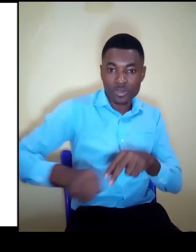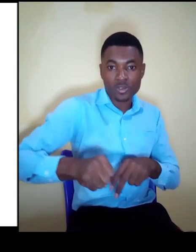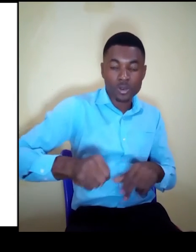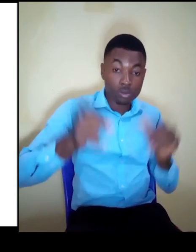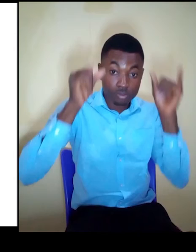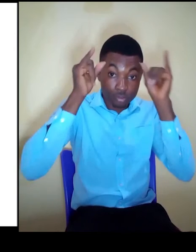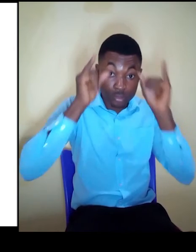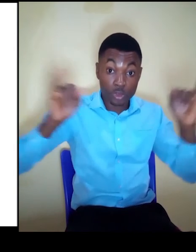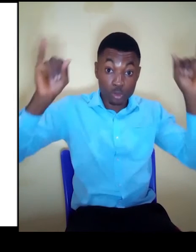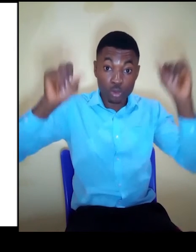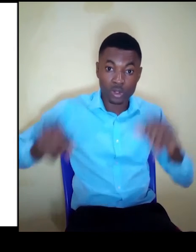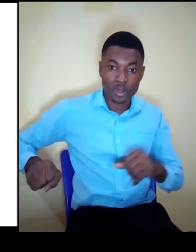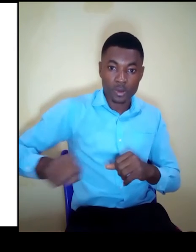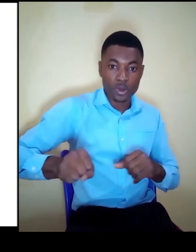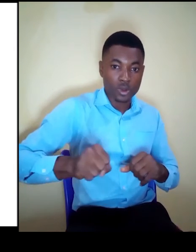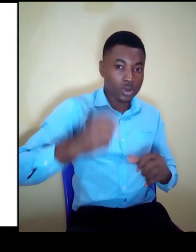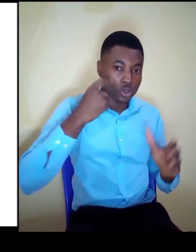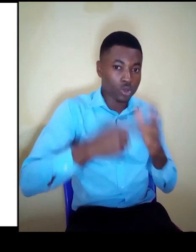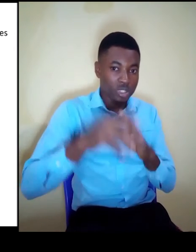goats as well.